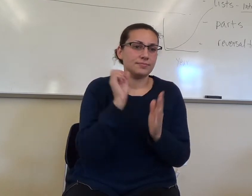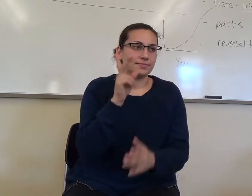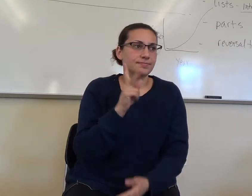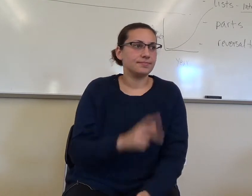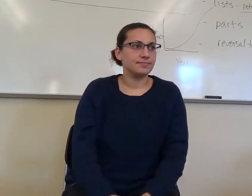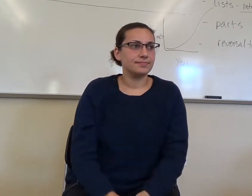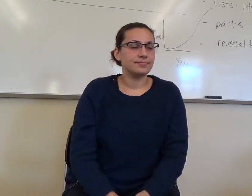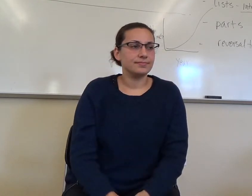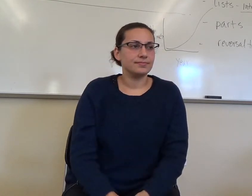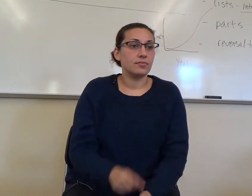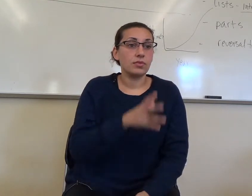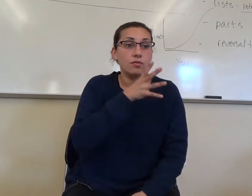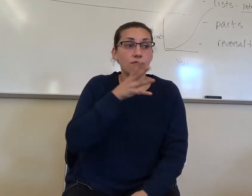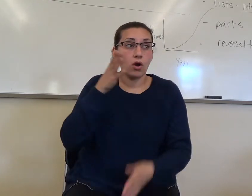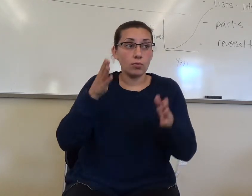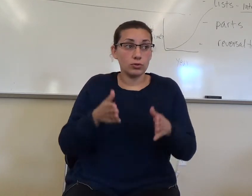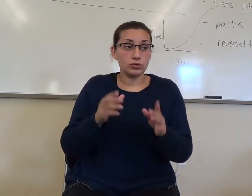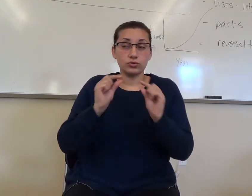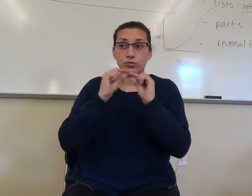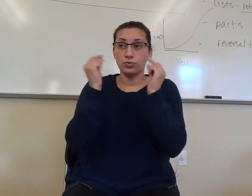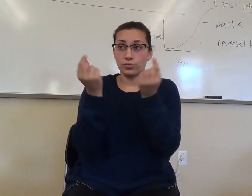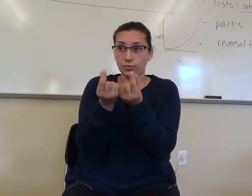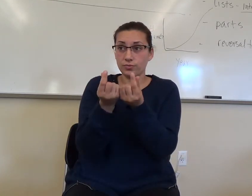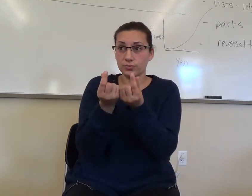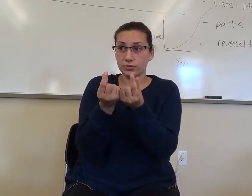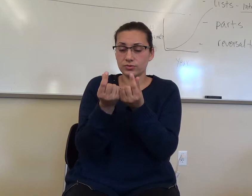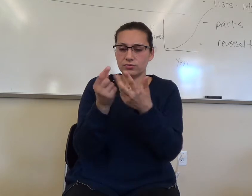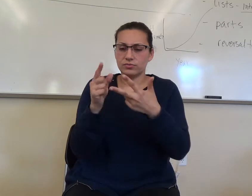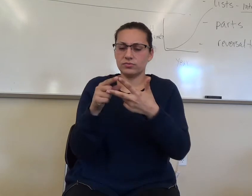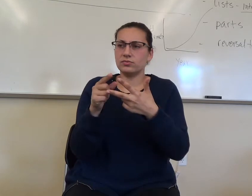Farmers groups, and what's the second kind of group?